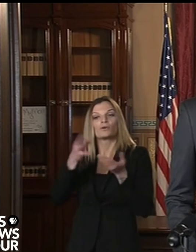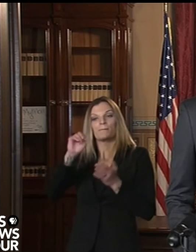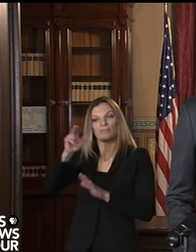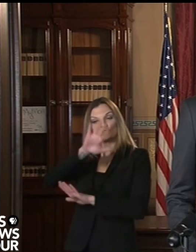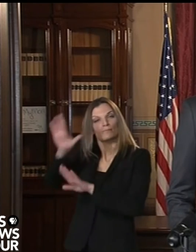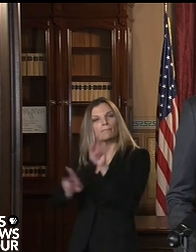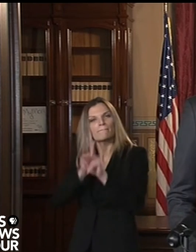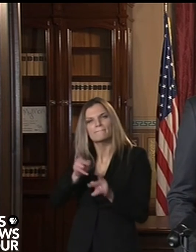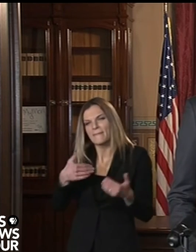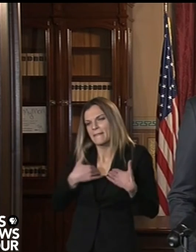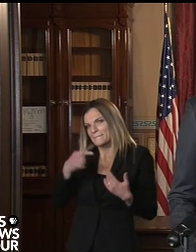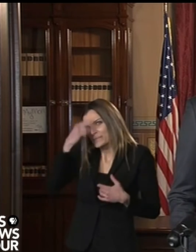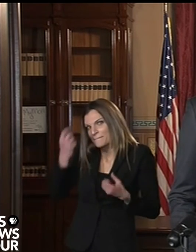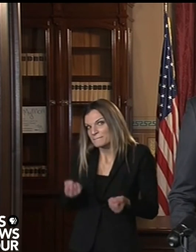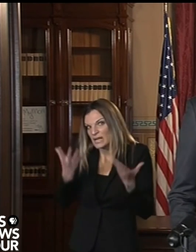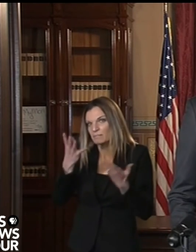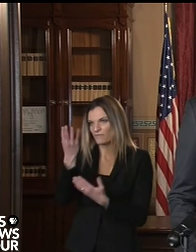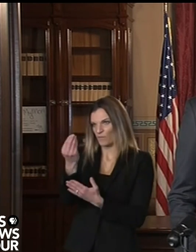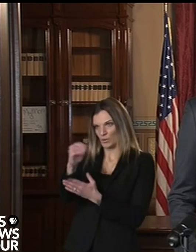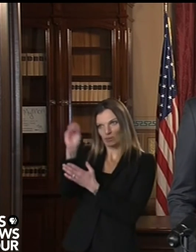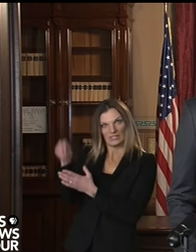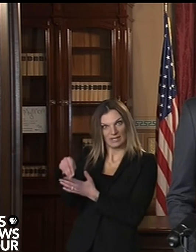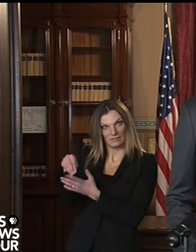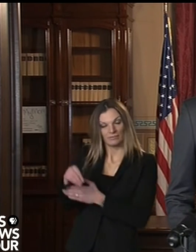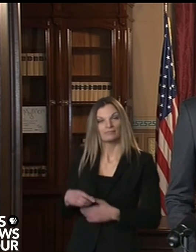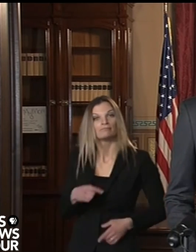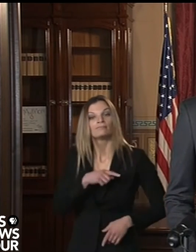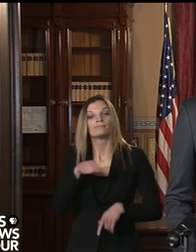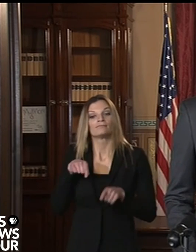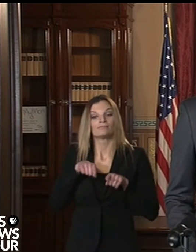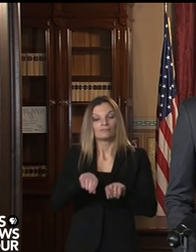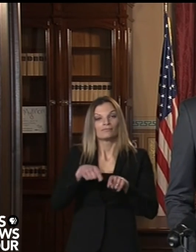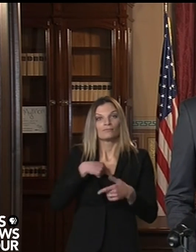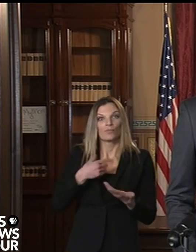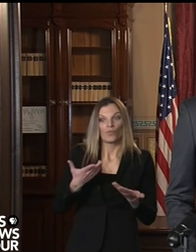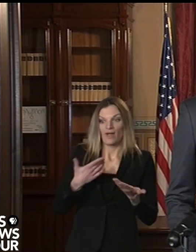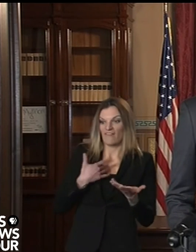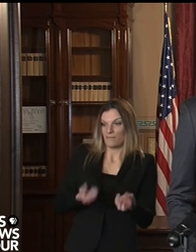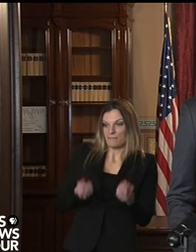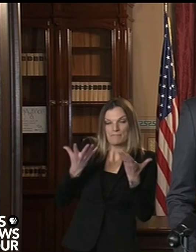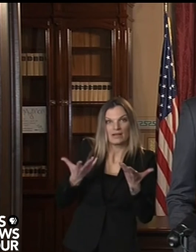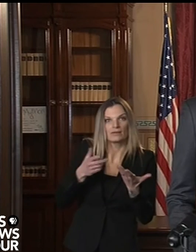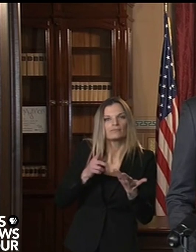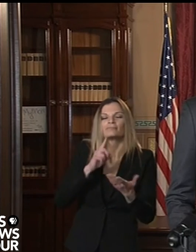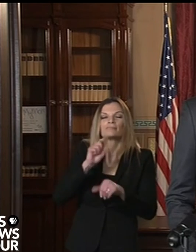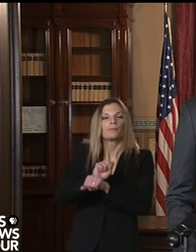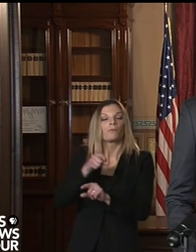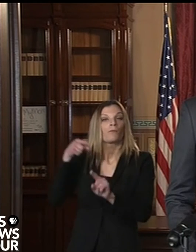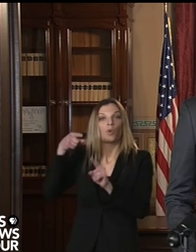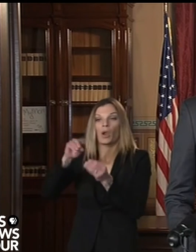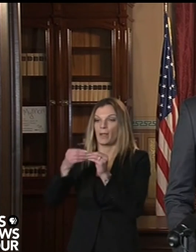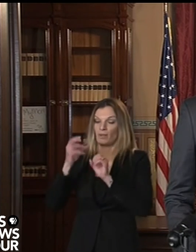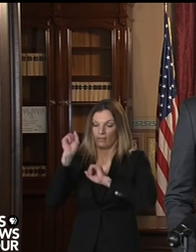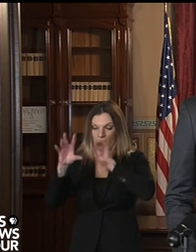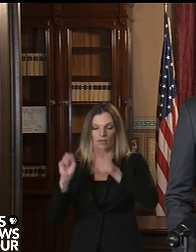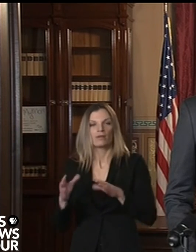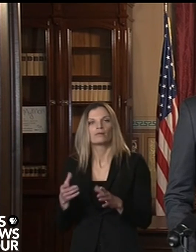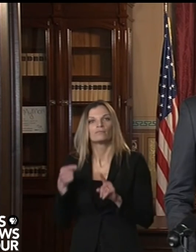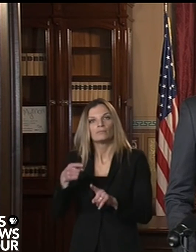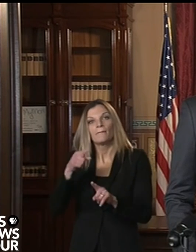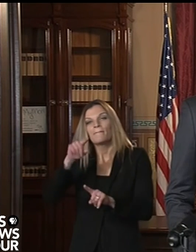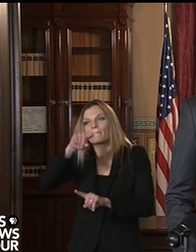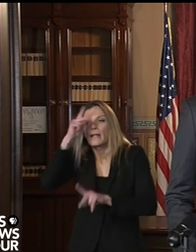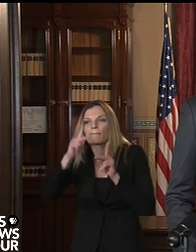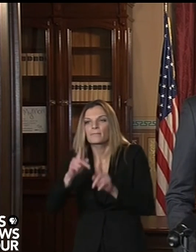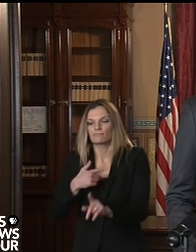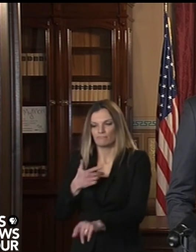Michigan, and in the beginning of the pandemic, we were accounting for more than 38% of the cases and 41% of the deaths.